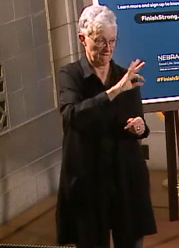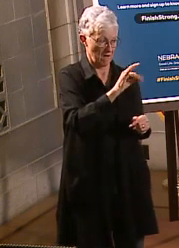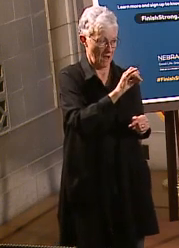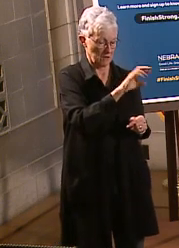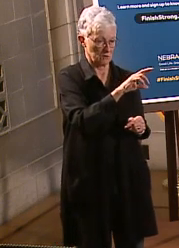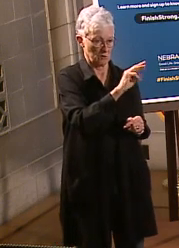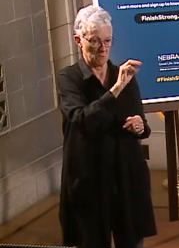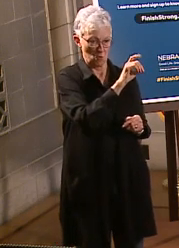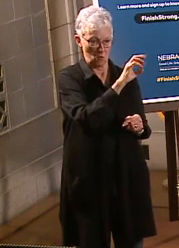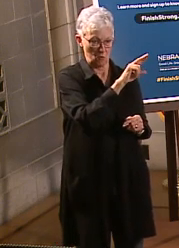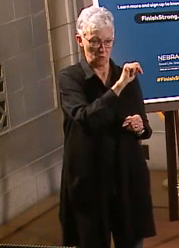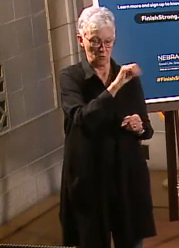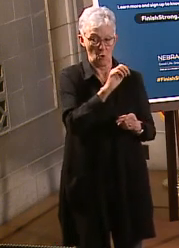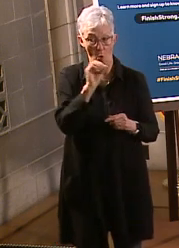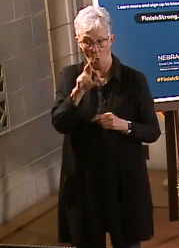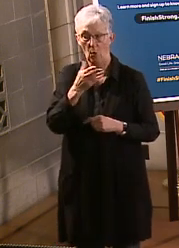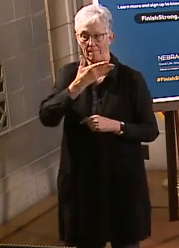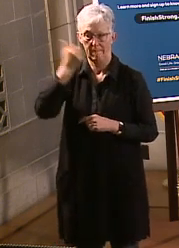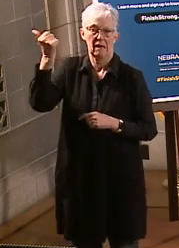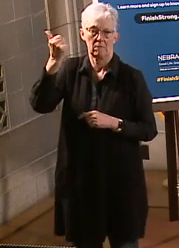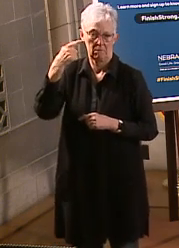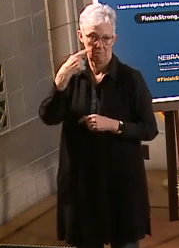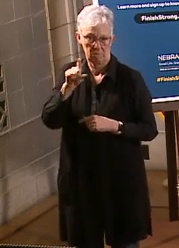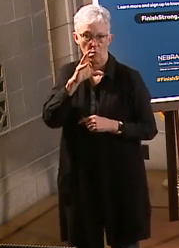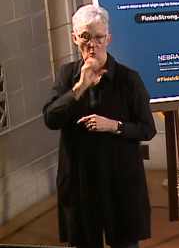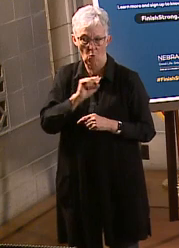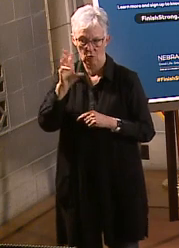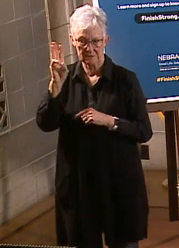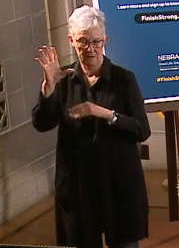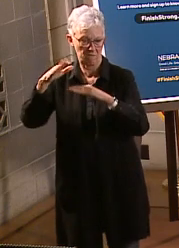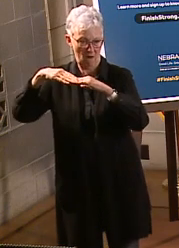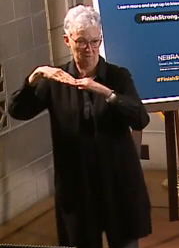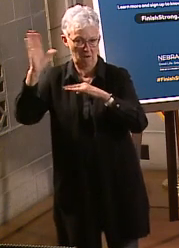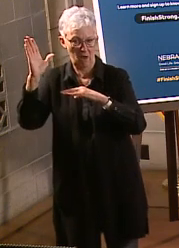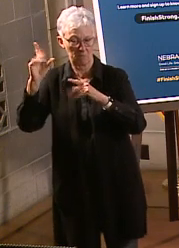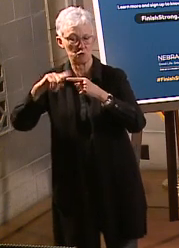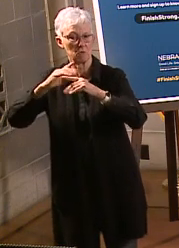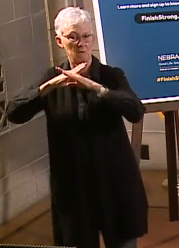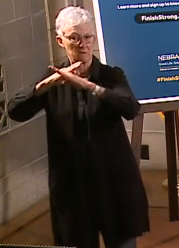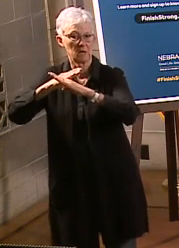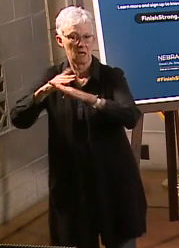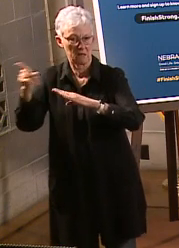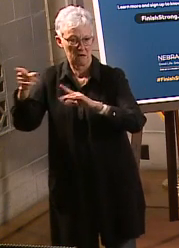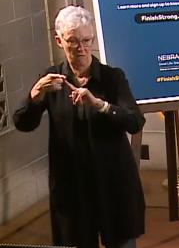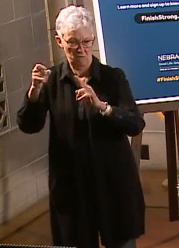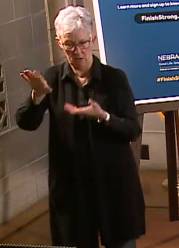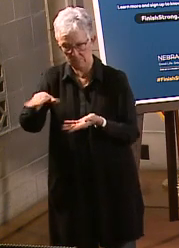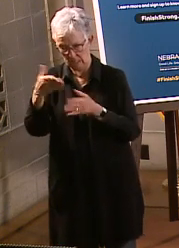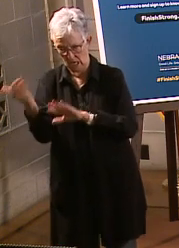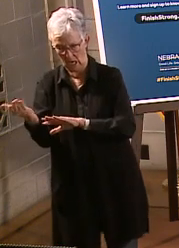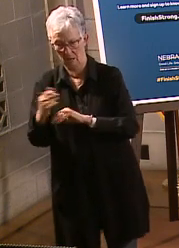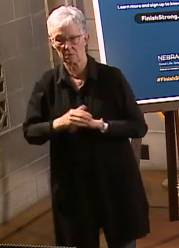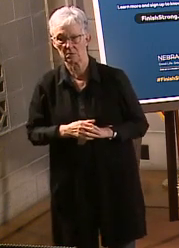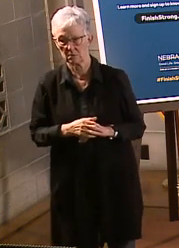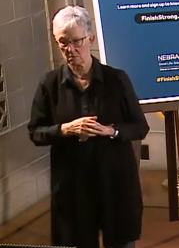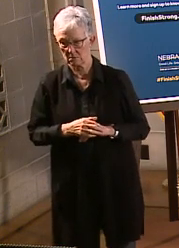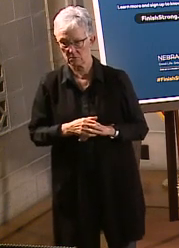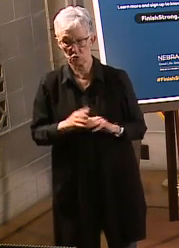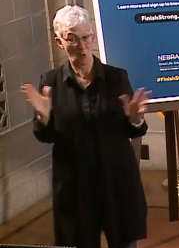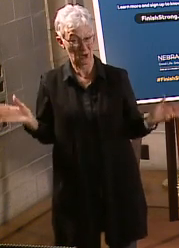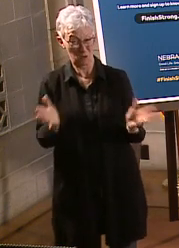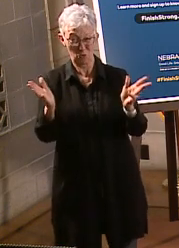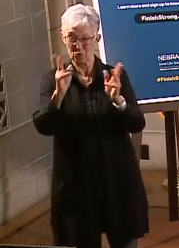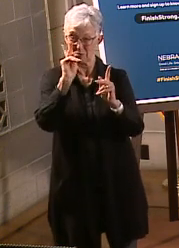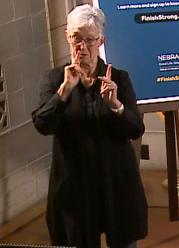for our seniors. So again, something that's going to be good, and encourage you folks, as soon as your turn comes up, get the vaccine, please